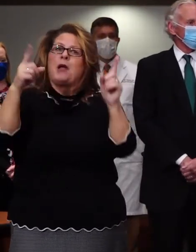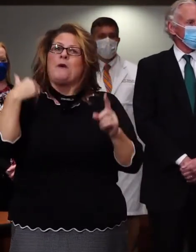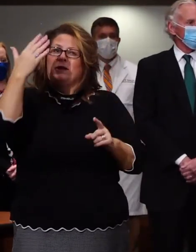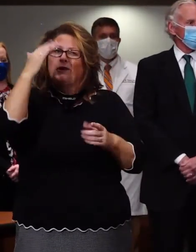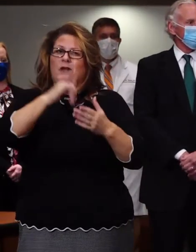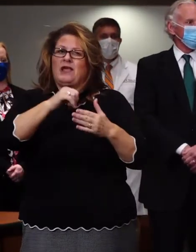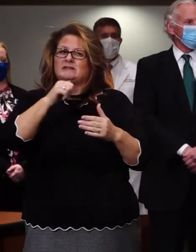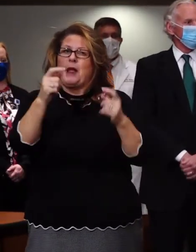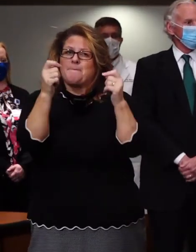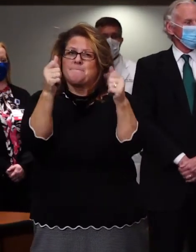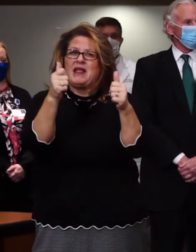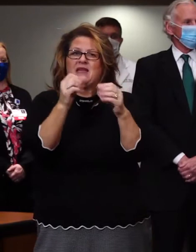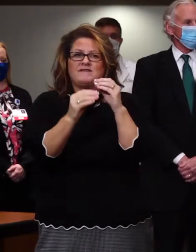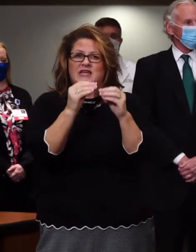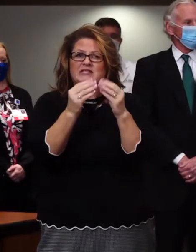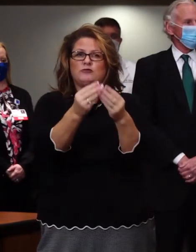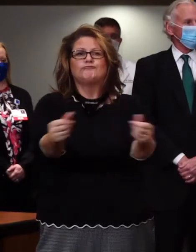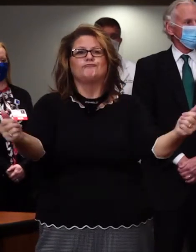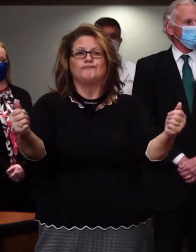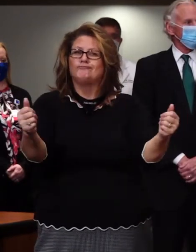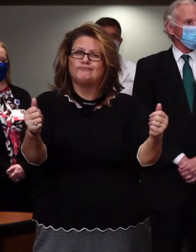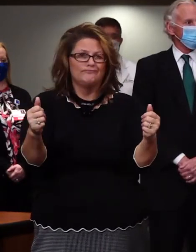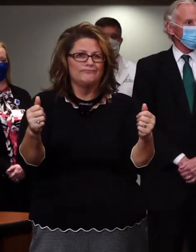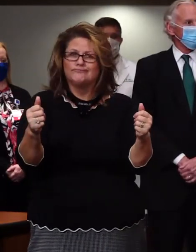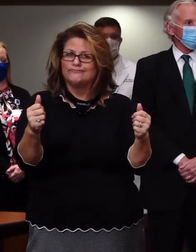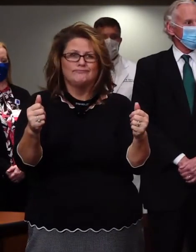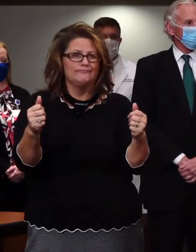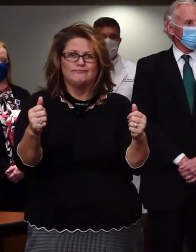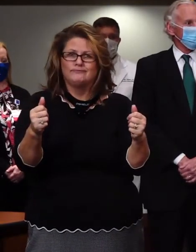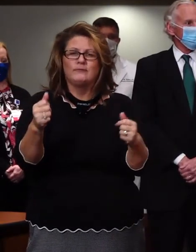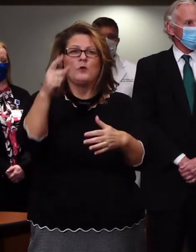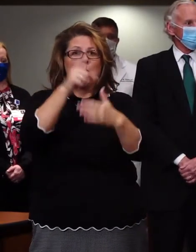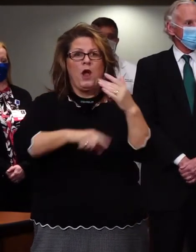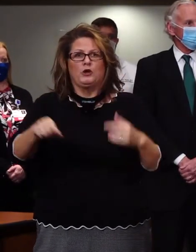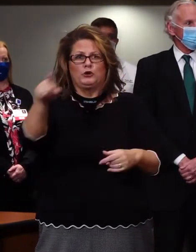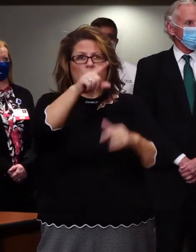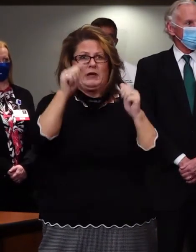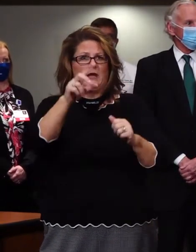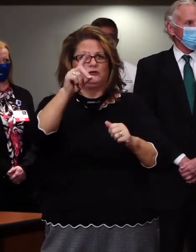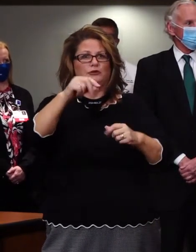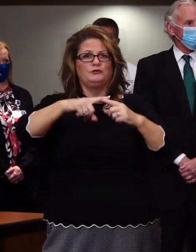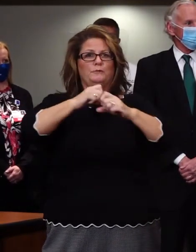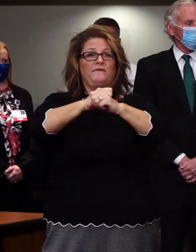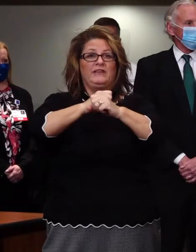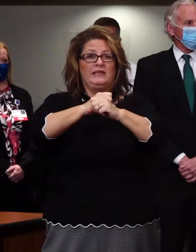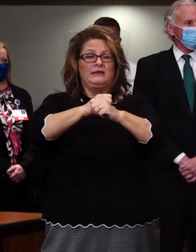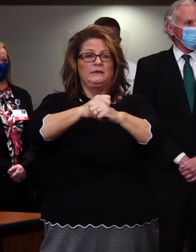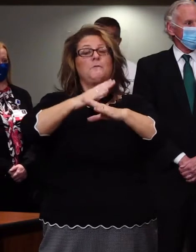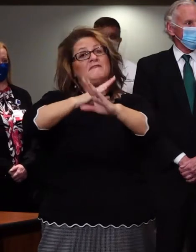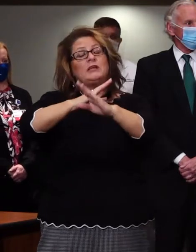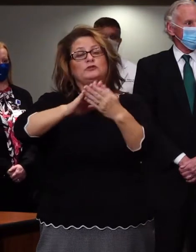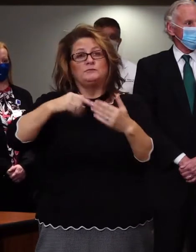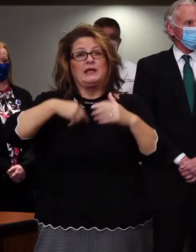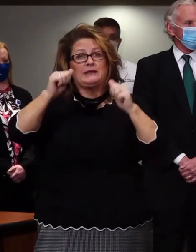to reiterate what has been said here numerous times. Those public health preventive measures are the way we need to go, and we need to continue.